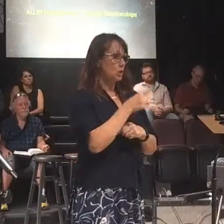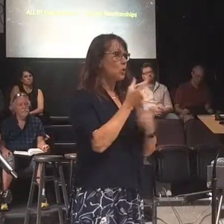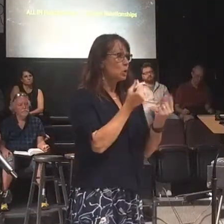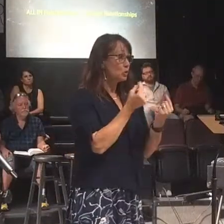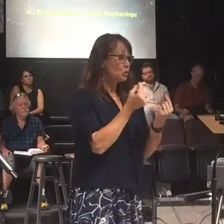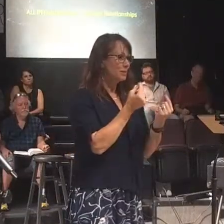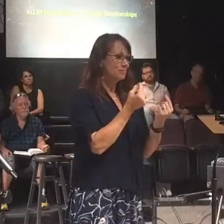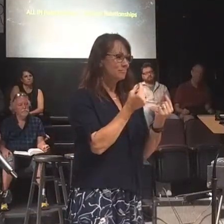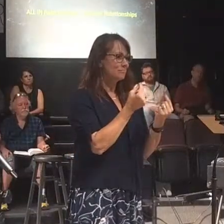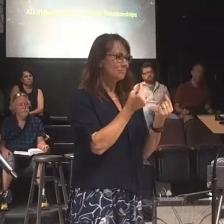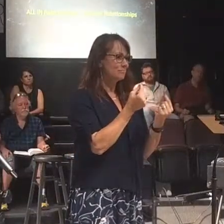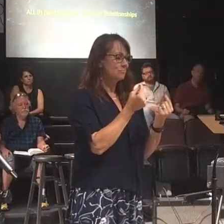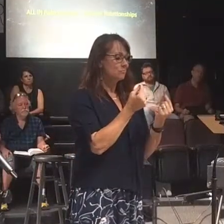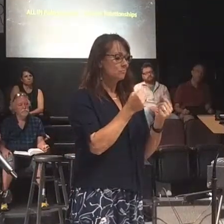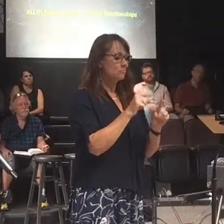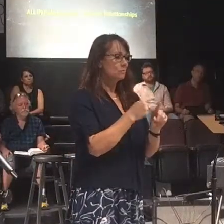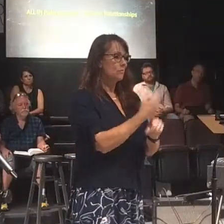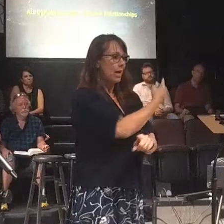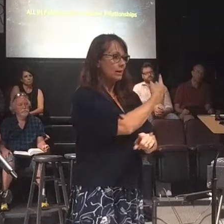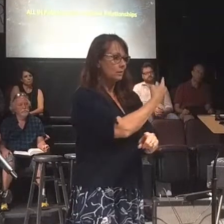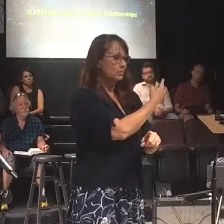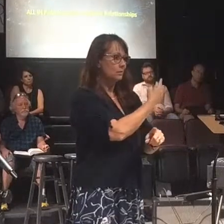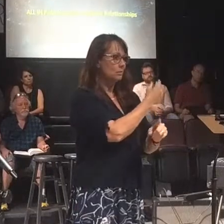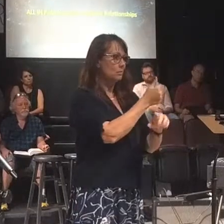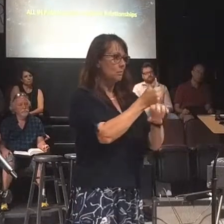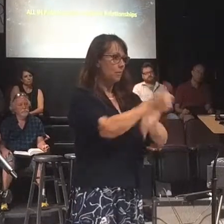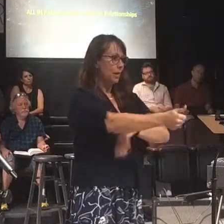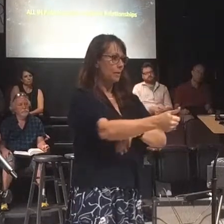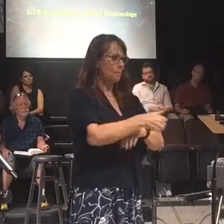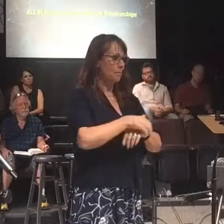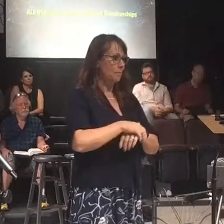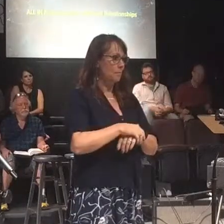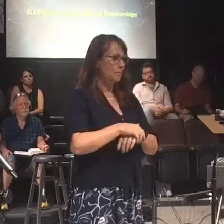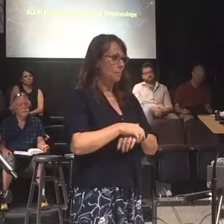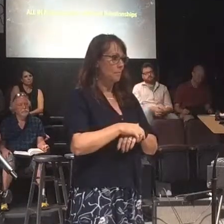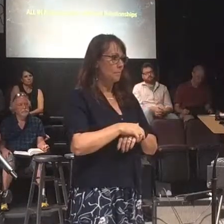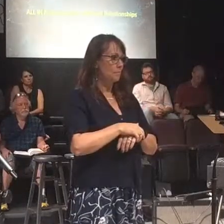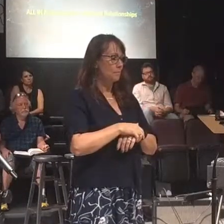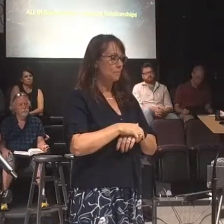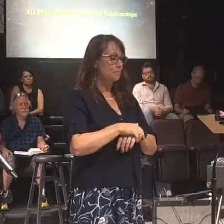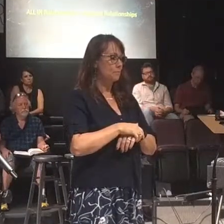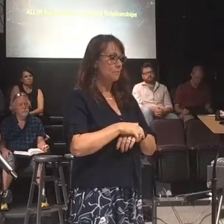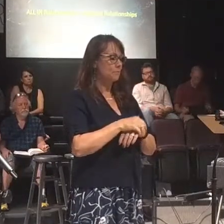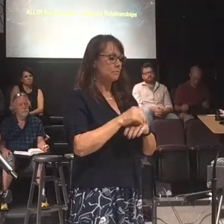is you're shifting the blame to something that is completely outside of your control.